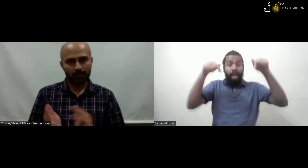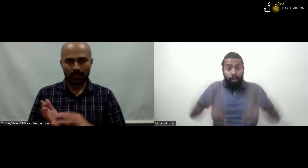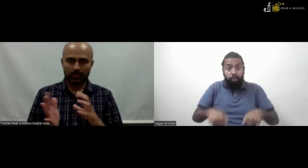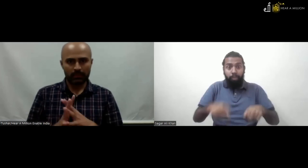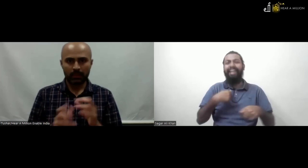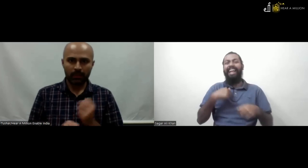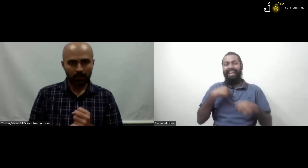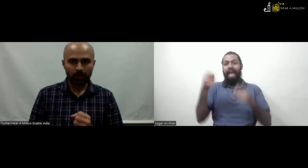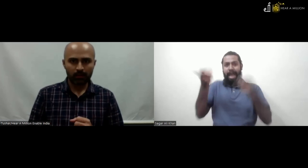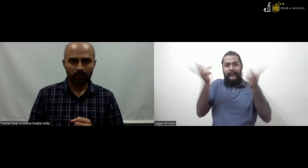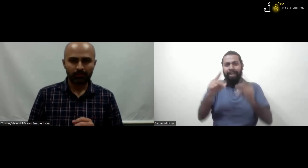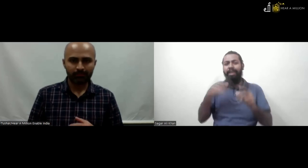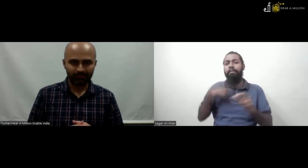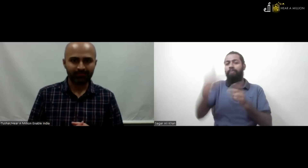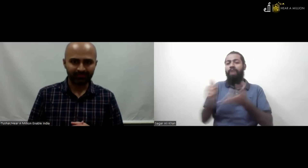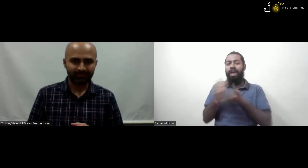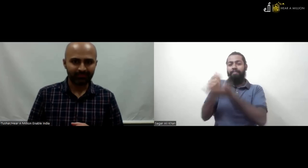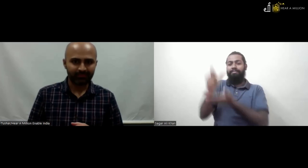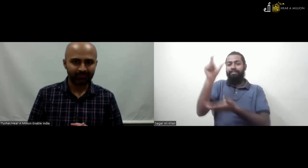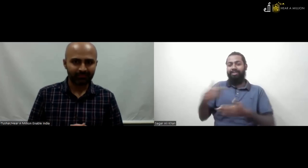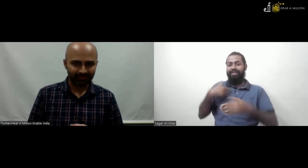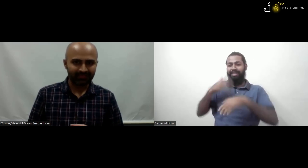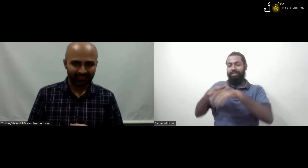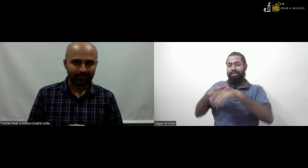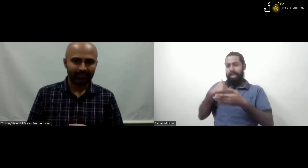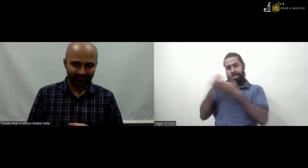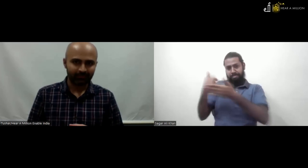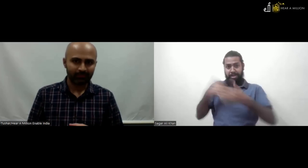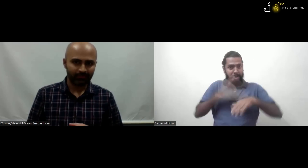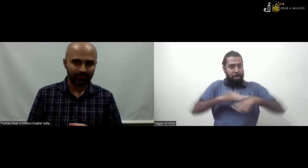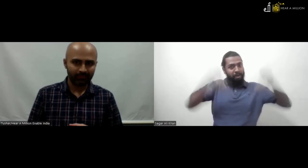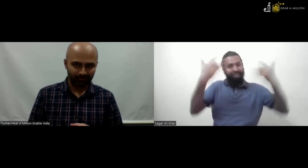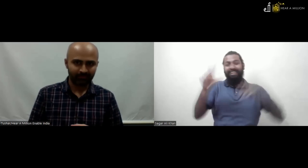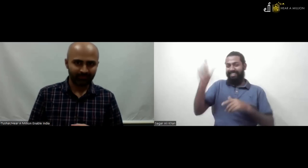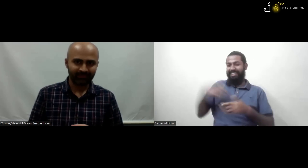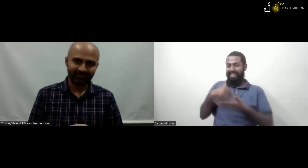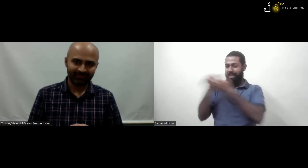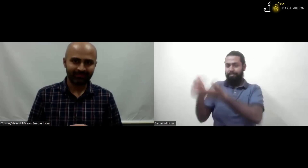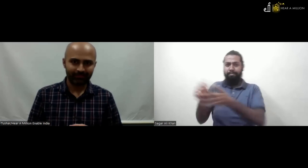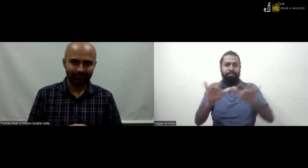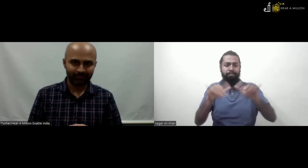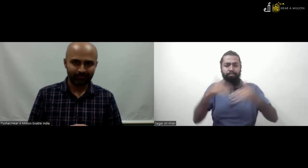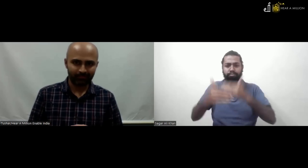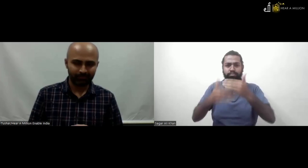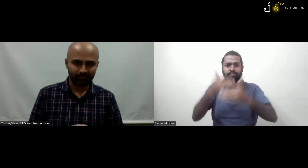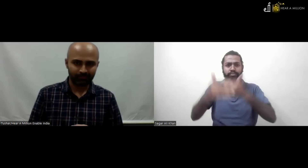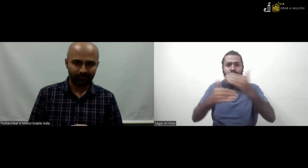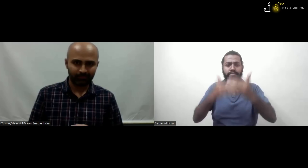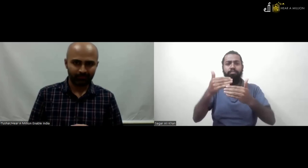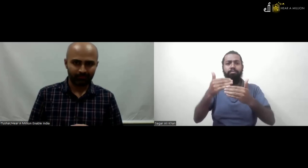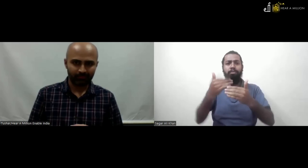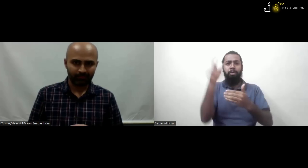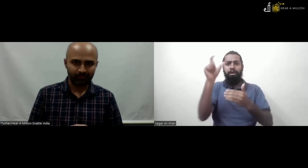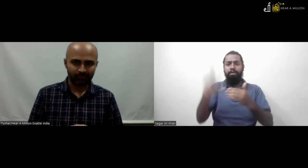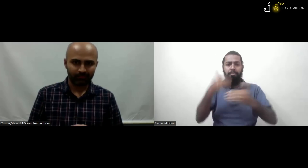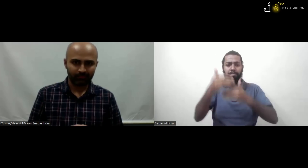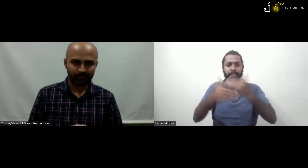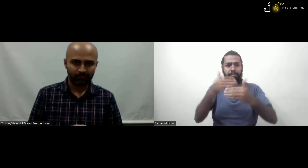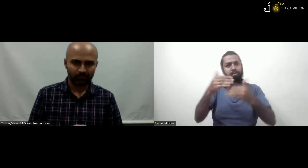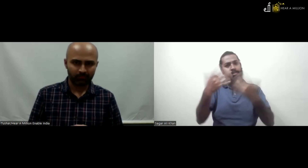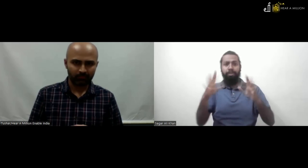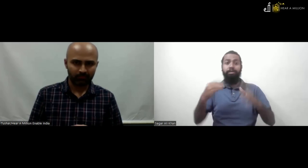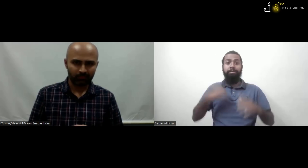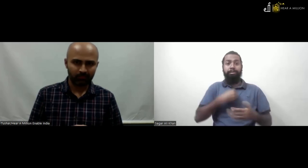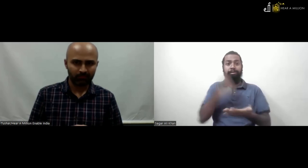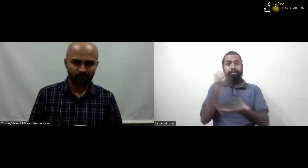So with the license which I had got for the bikes was different. And there were some other people who, didn't have licenses. Since I had it, they asked for